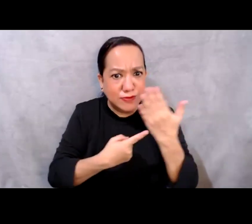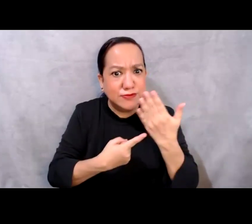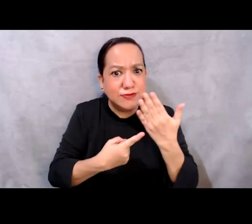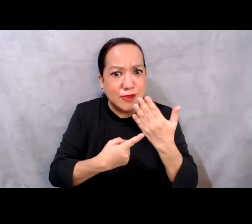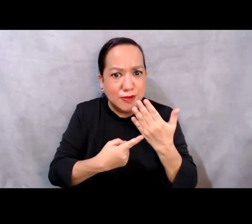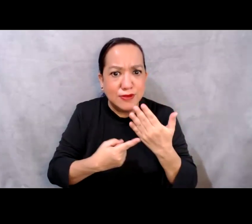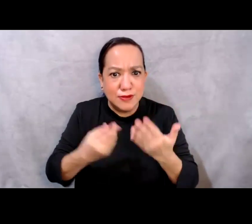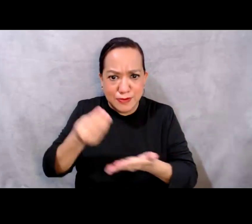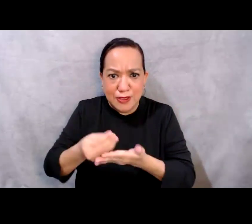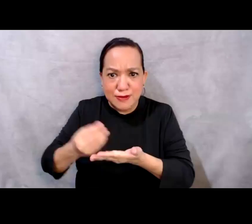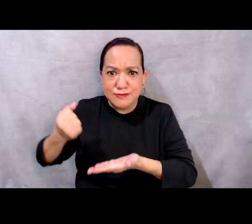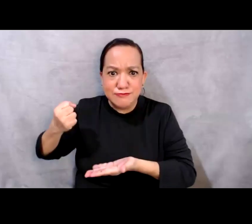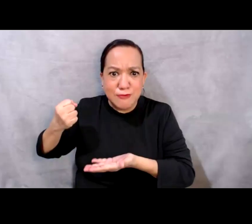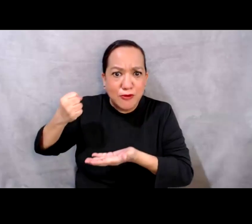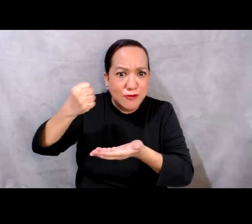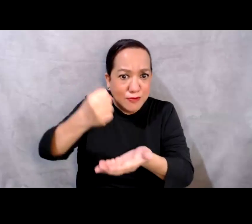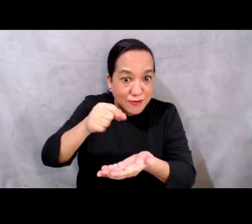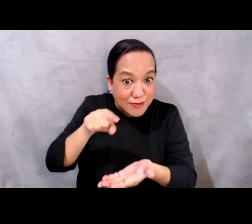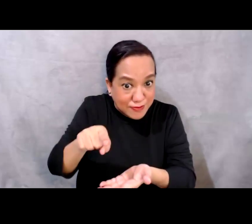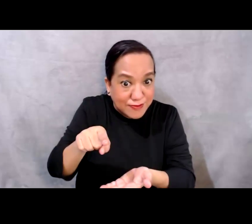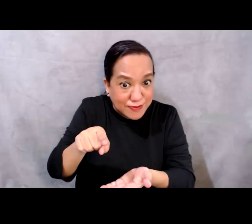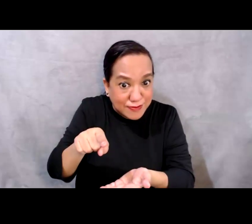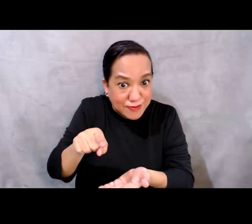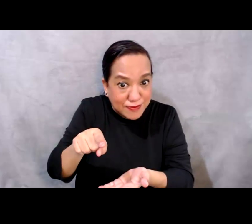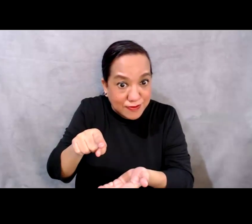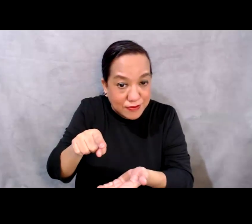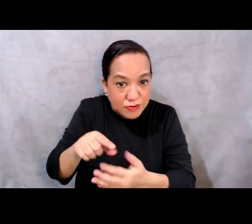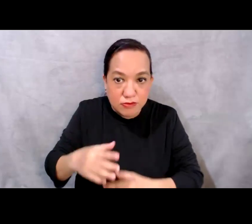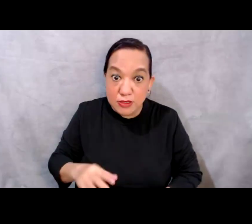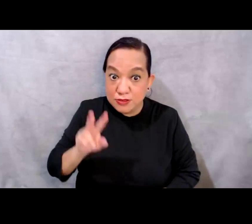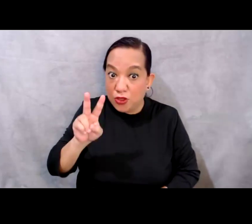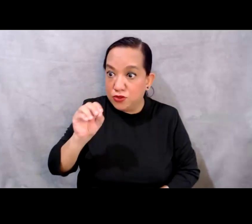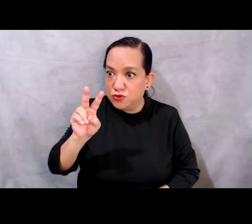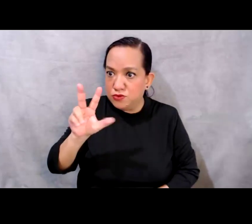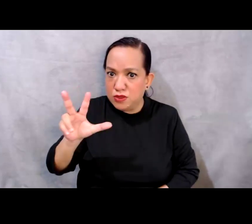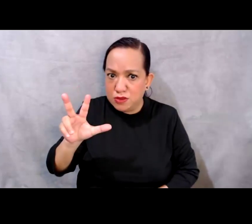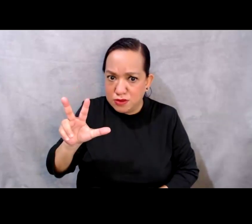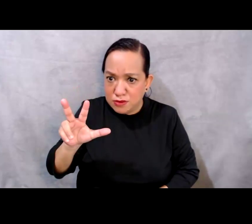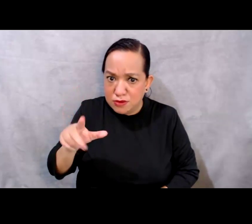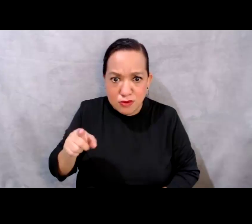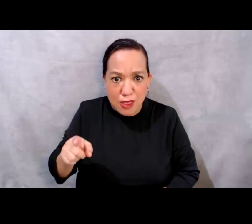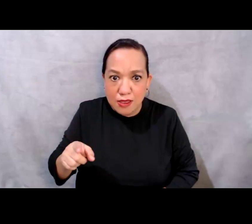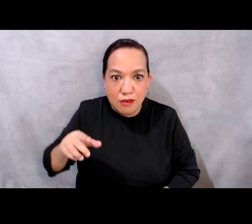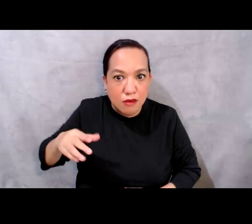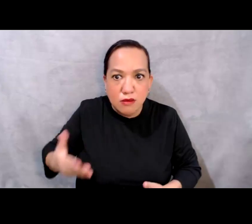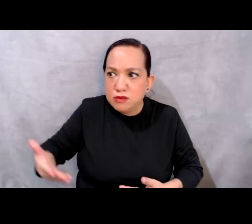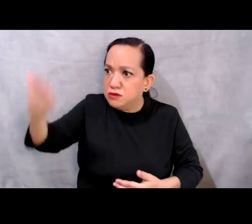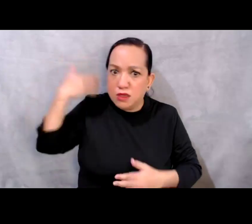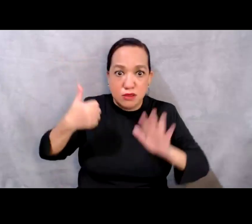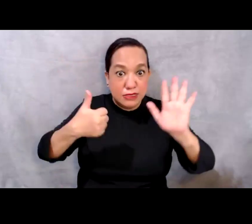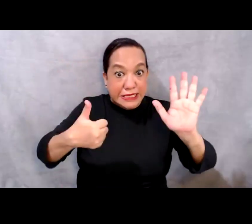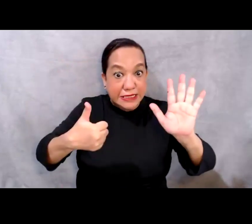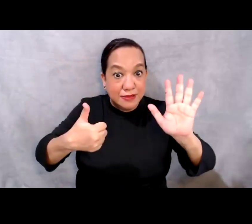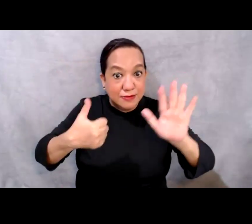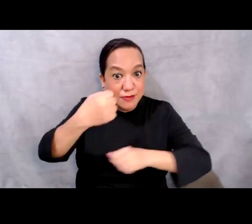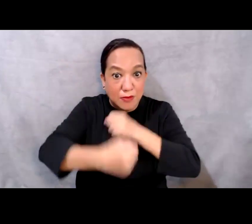But by then, it was 6 years too late, since it was 6 years since the 5-year monitoring